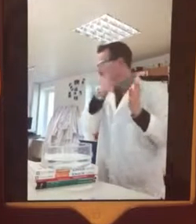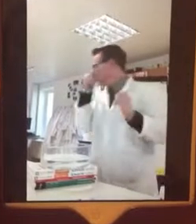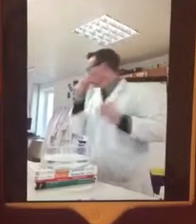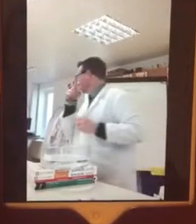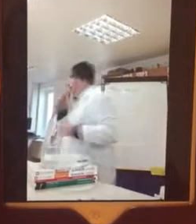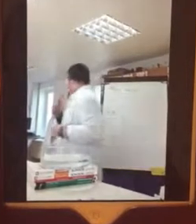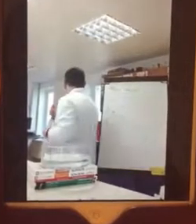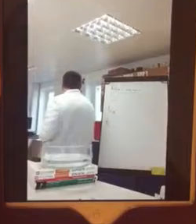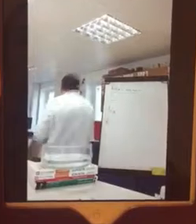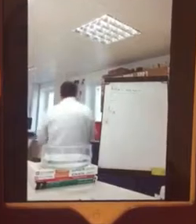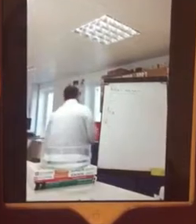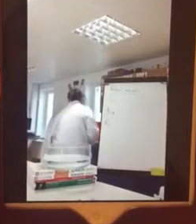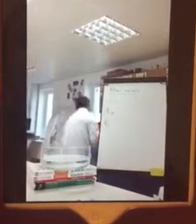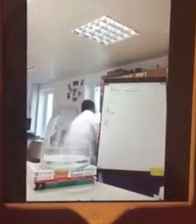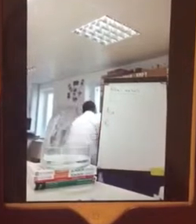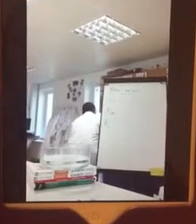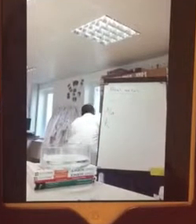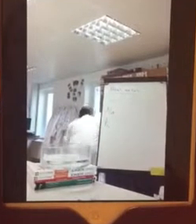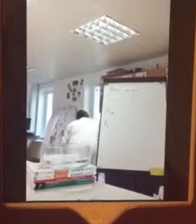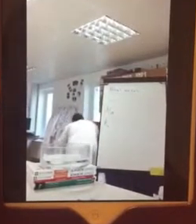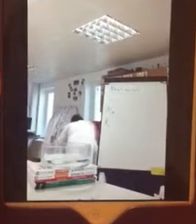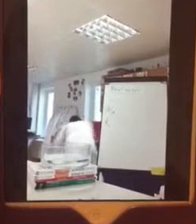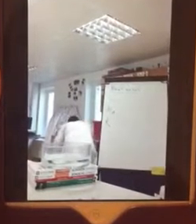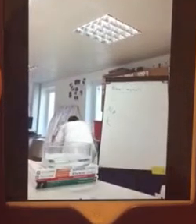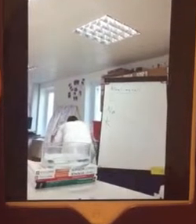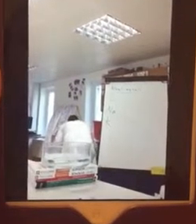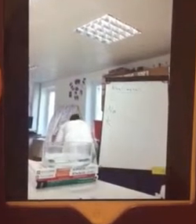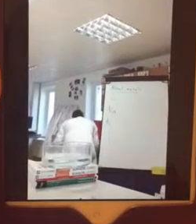Okay, we're having one slight problem, but hold on a second.